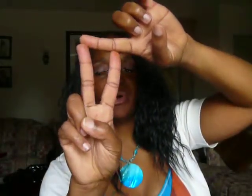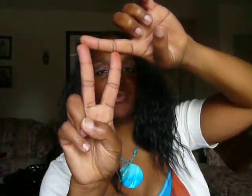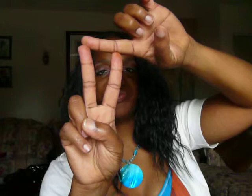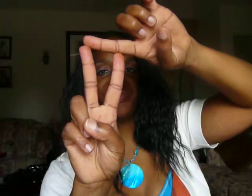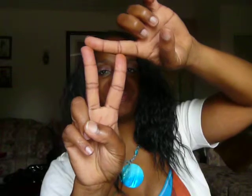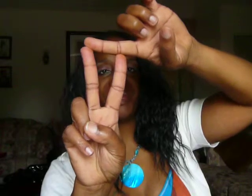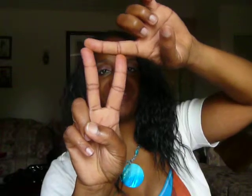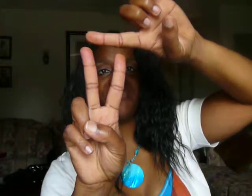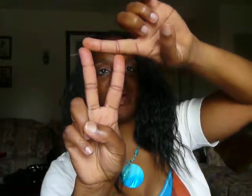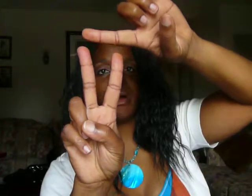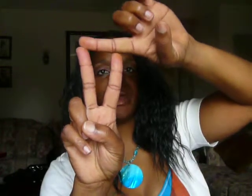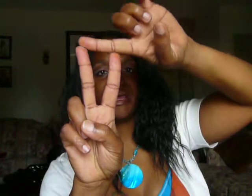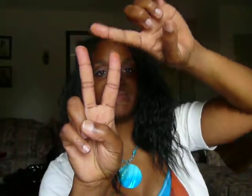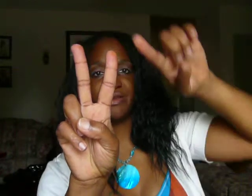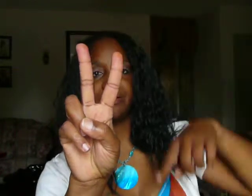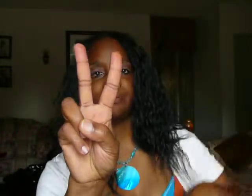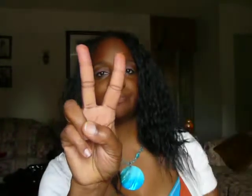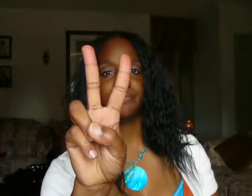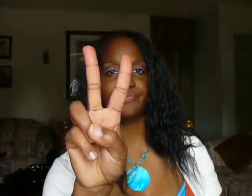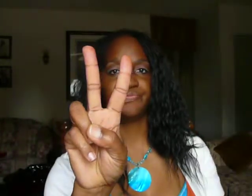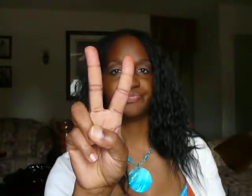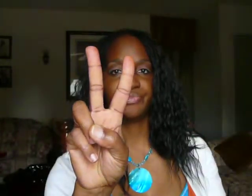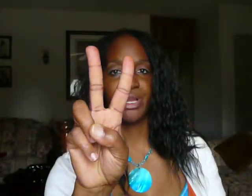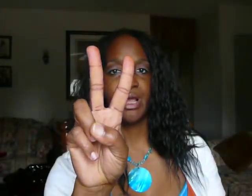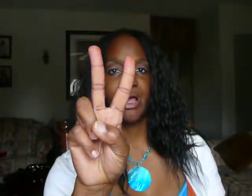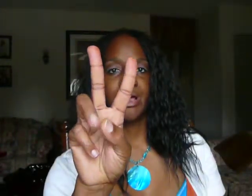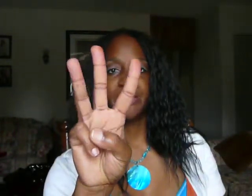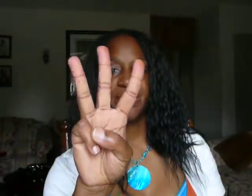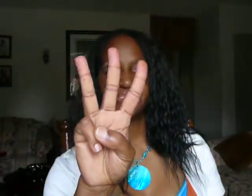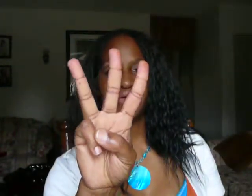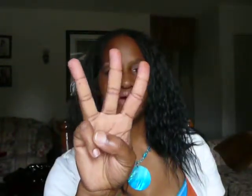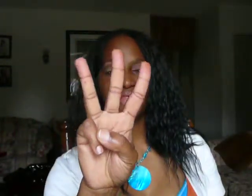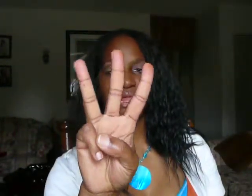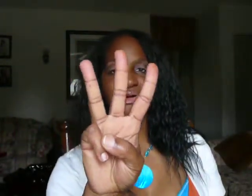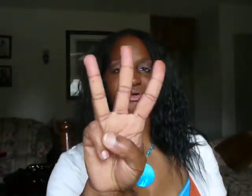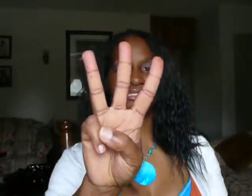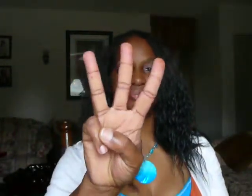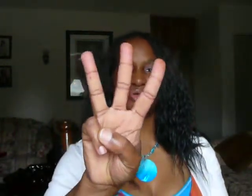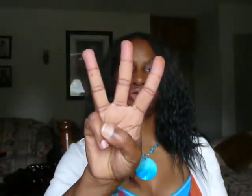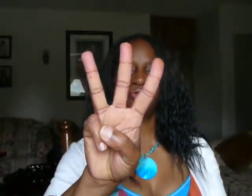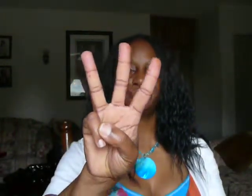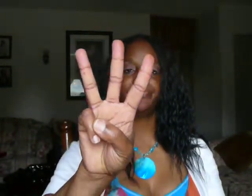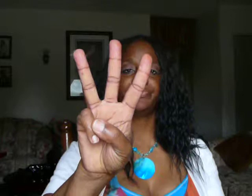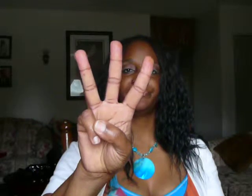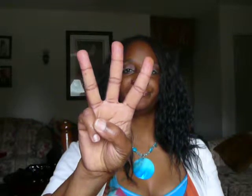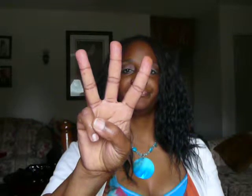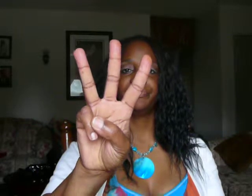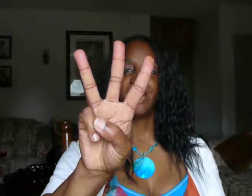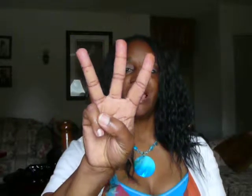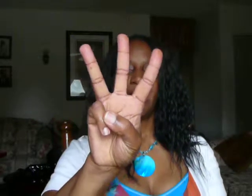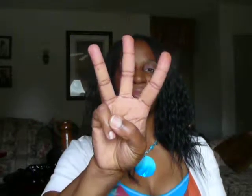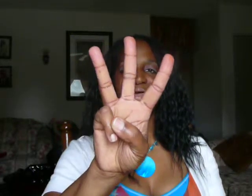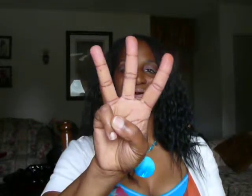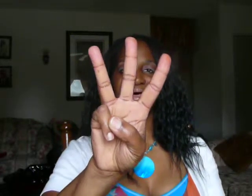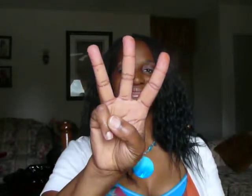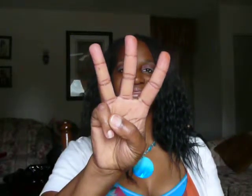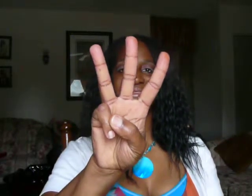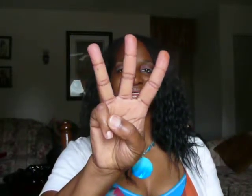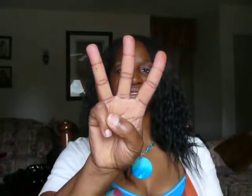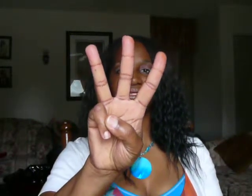with the V, they are even. Next, we have the letter W. And because this is a